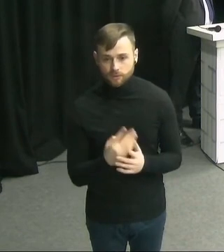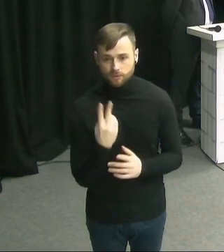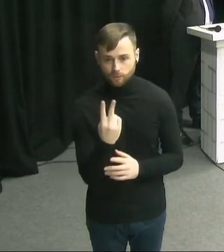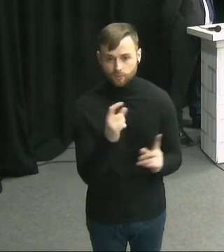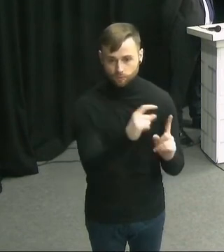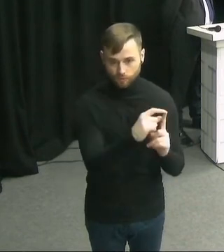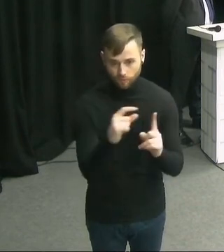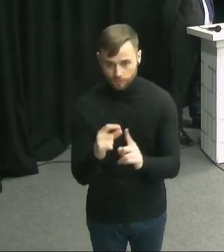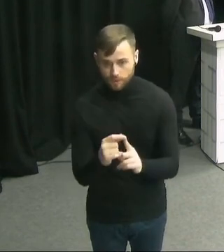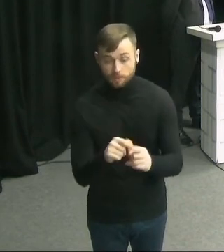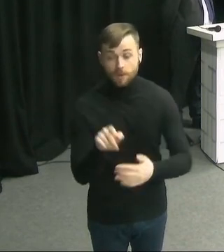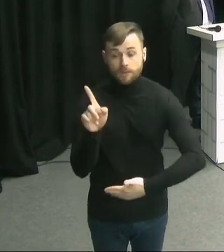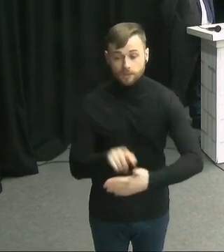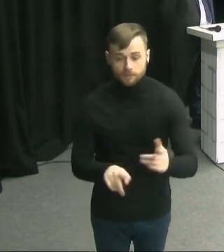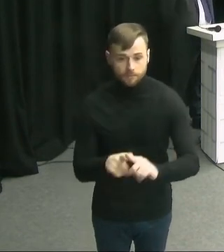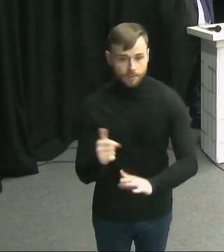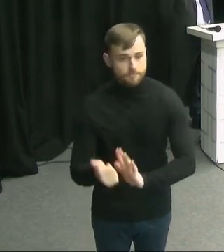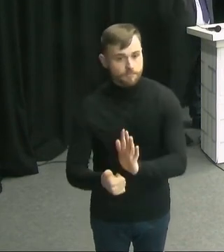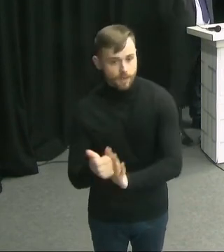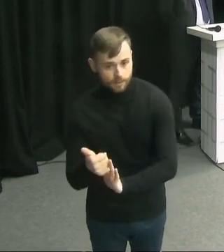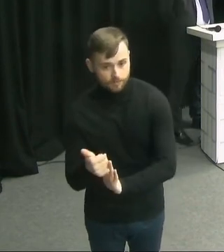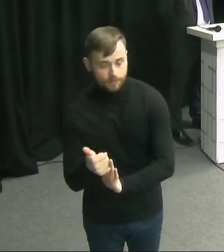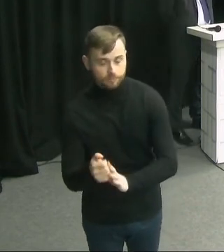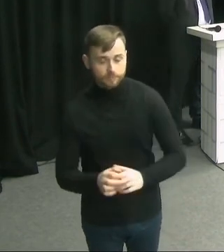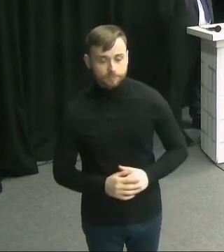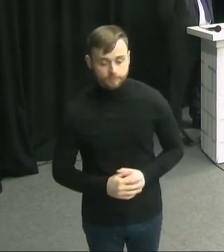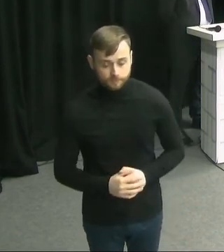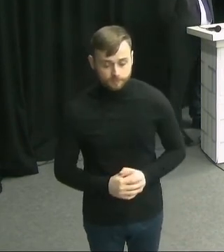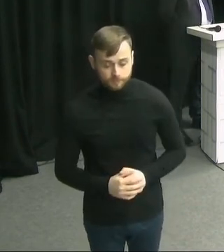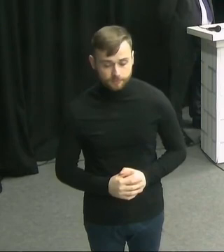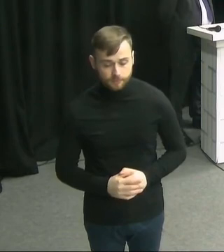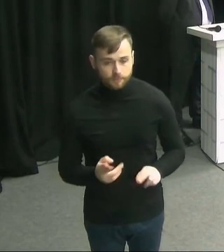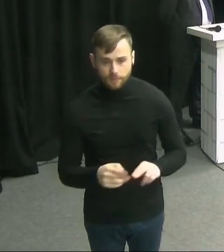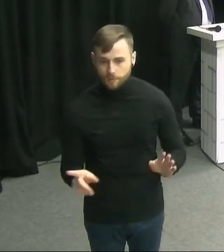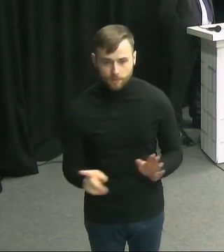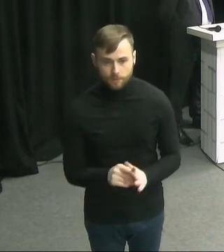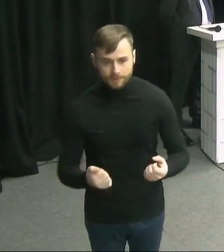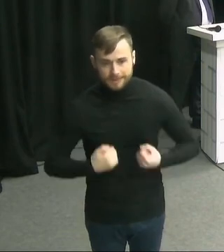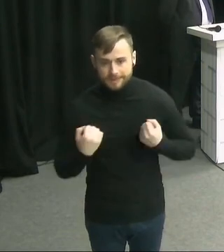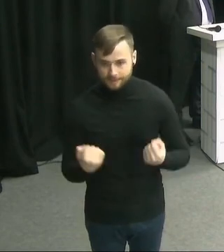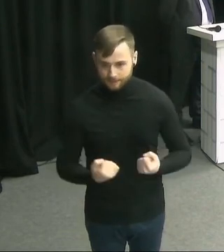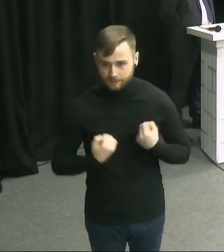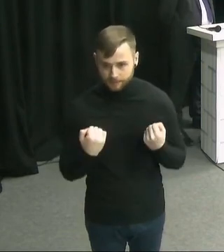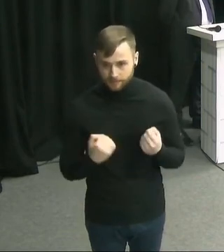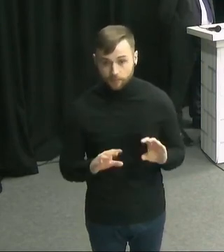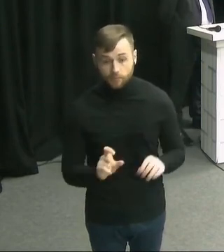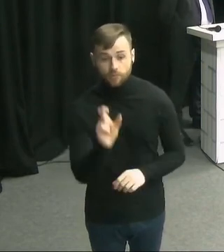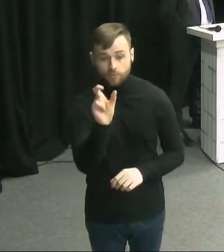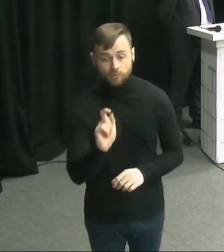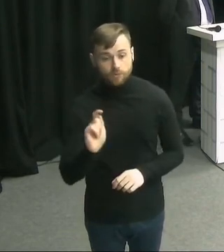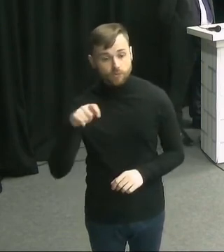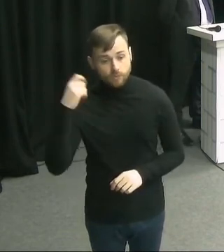you, Professor Invidas. Well, trust and respect are the keywords here. if the student